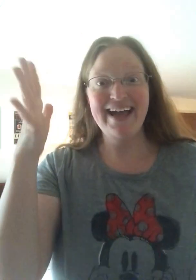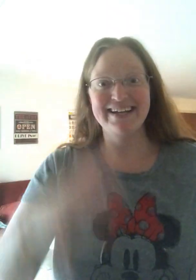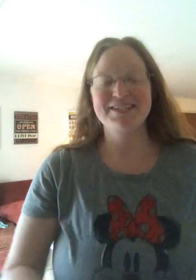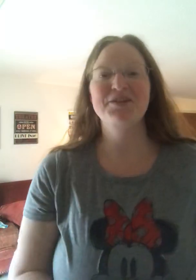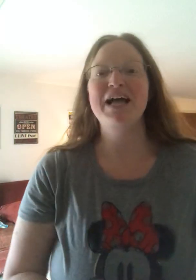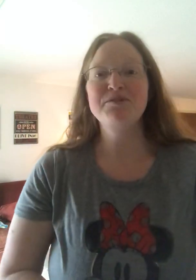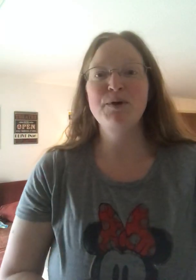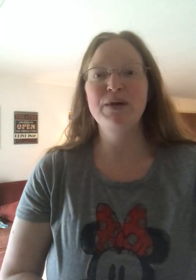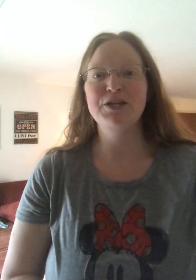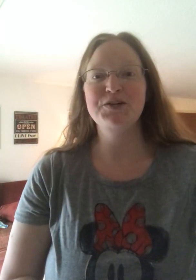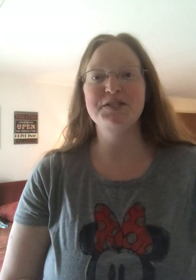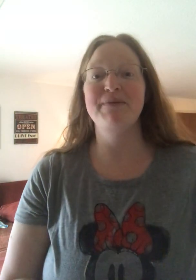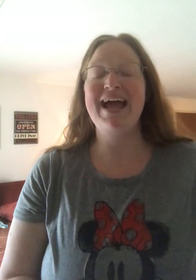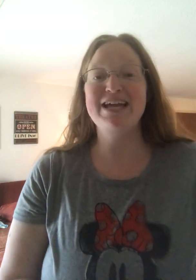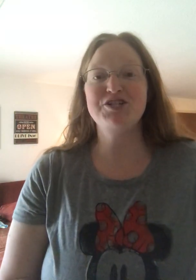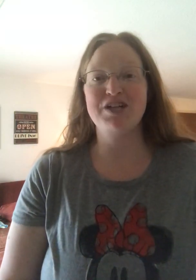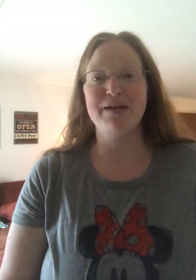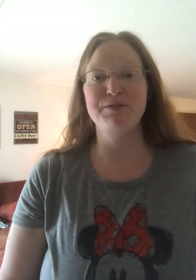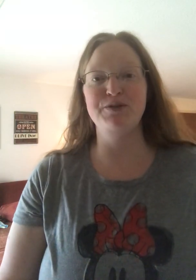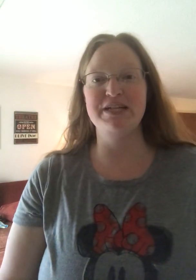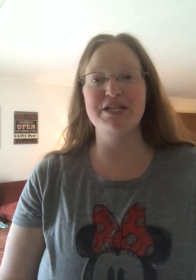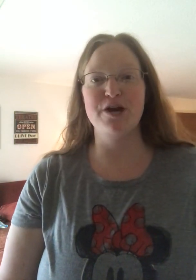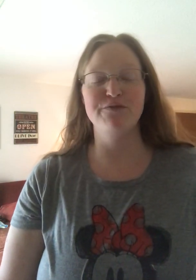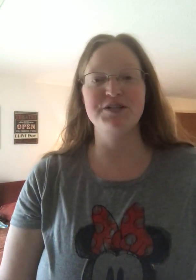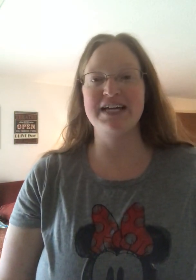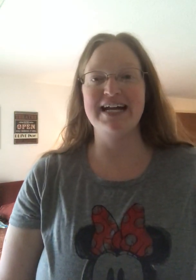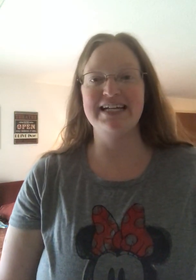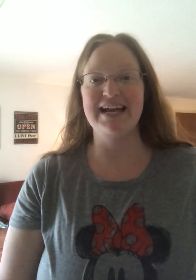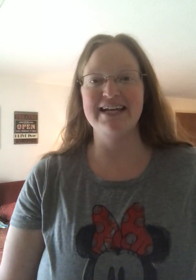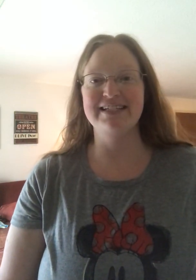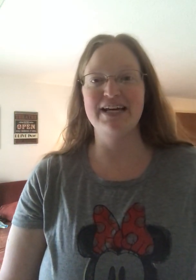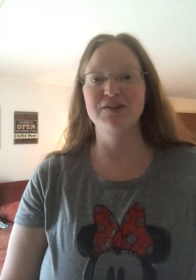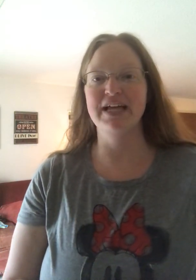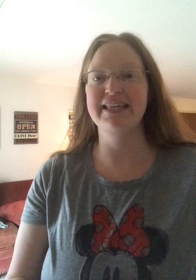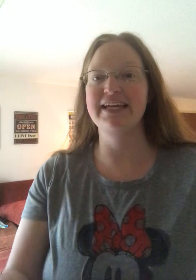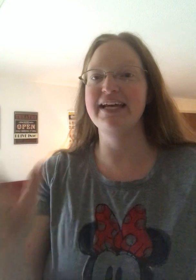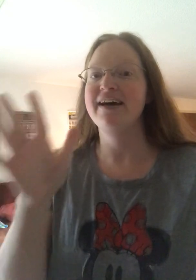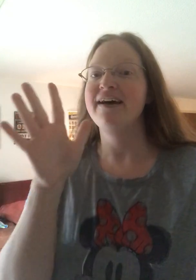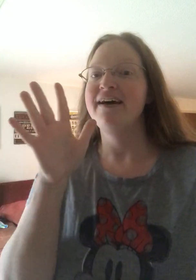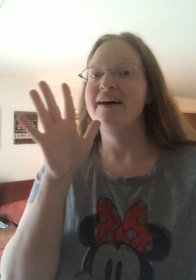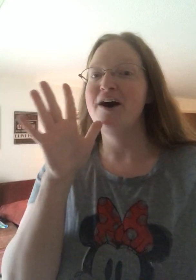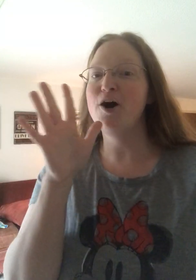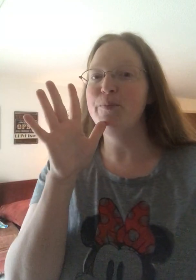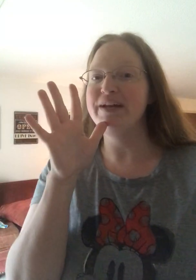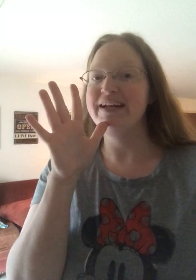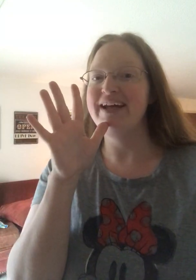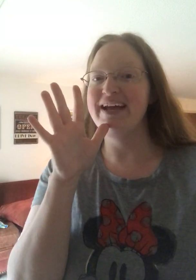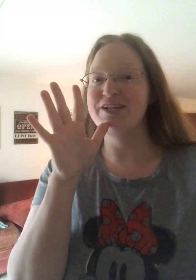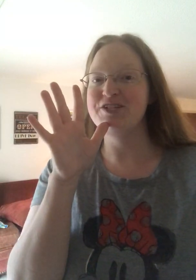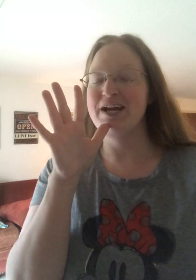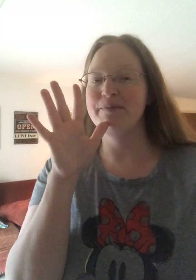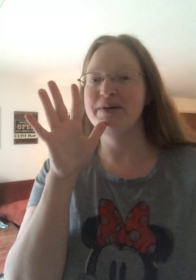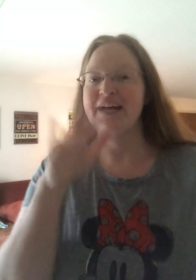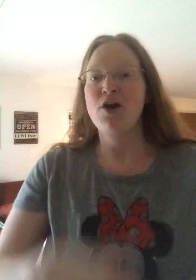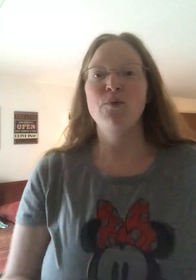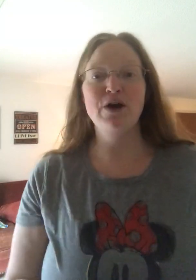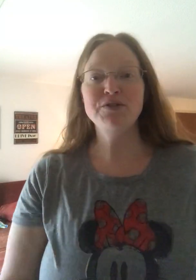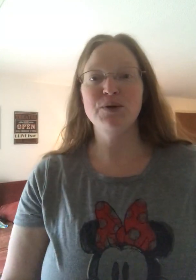Hey, so last week we learned some hand shapes you need to know for signing an ASL, like the open hand shape. We also